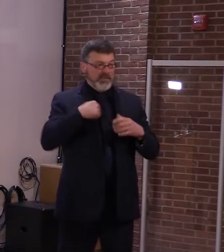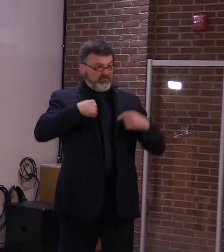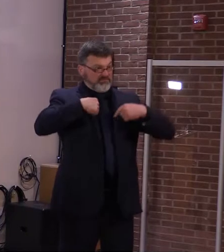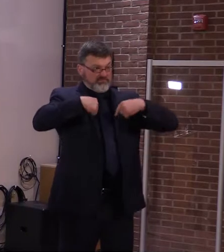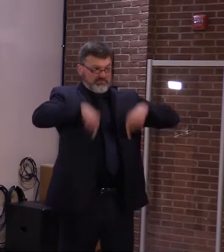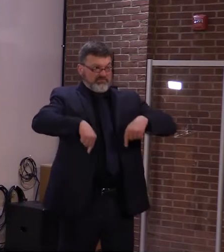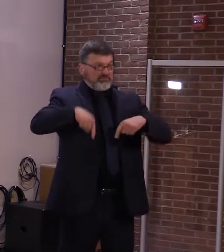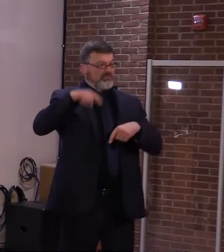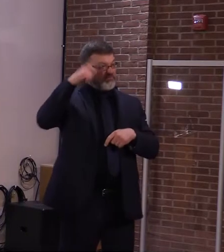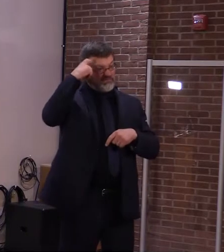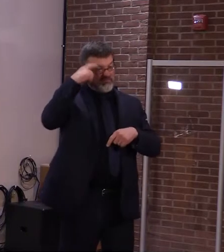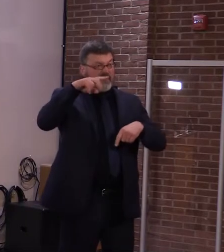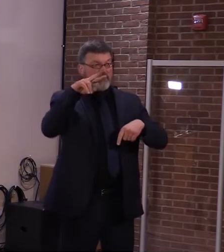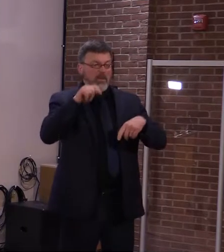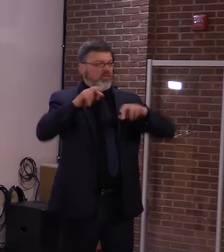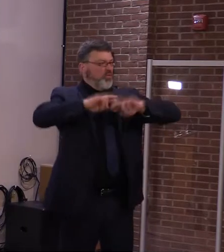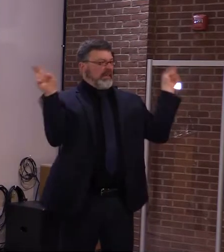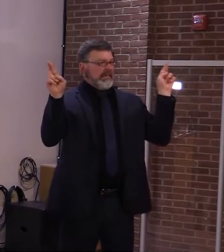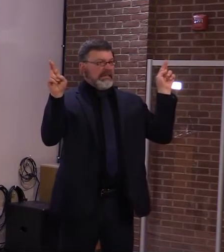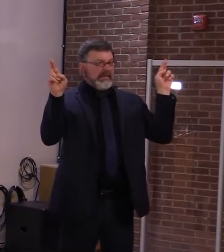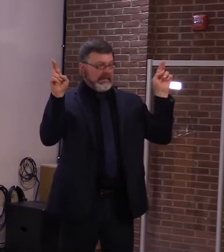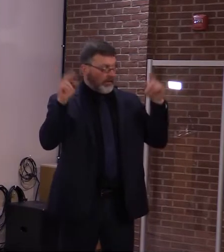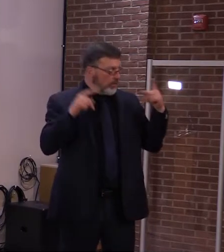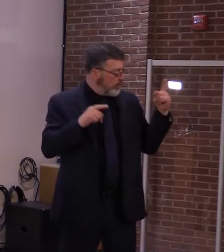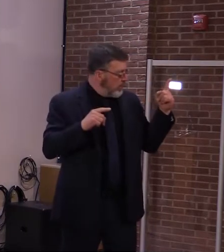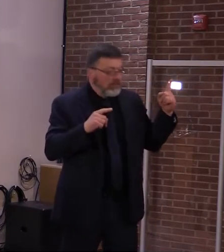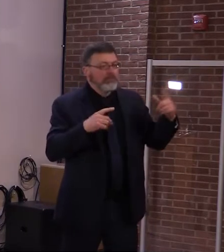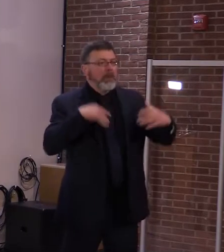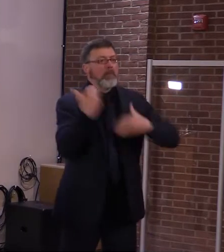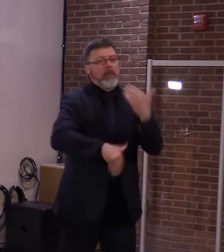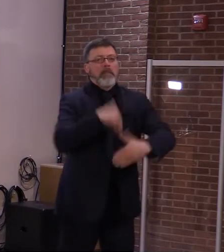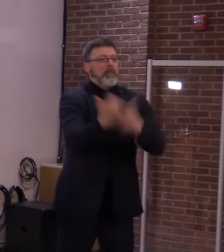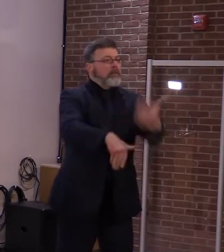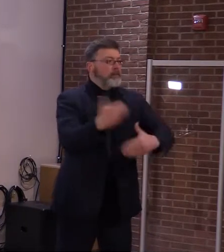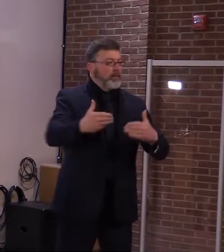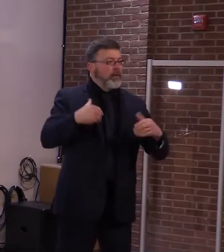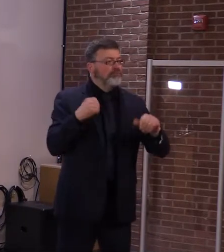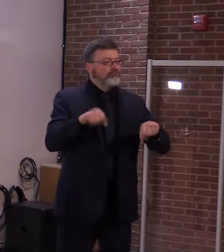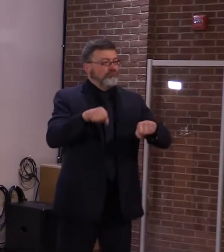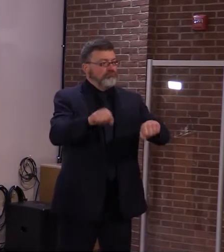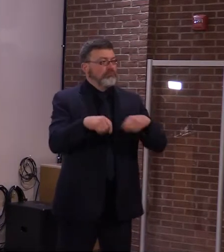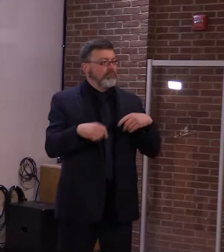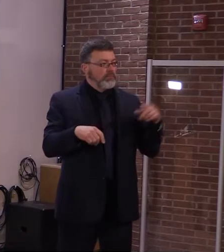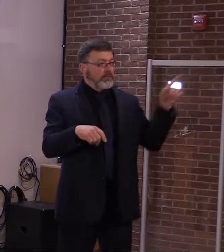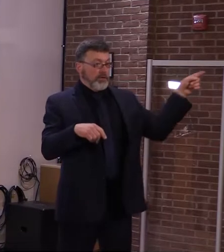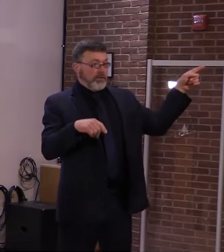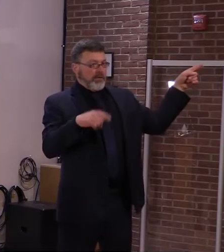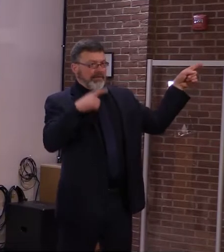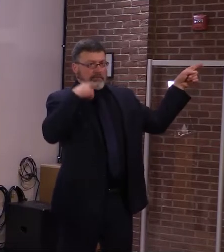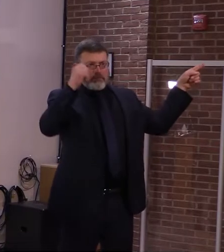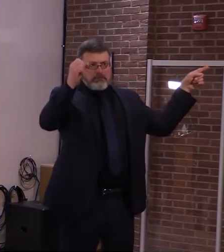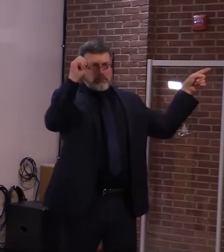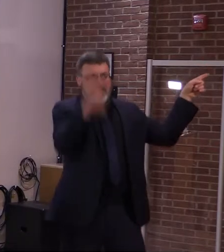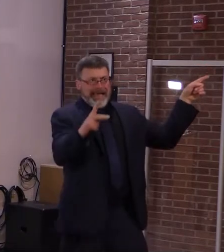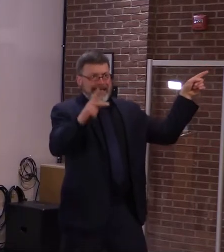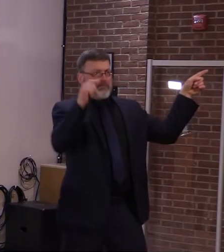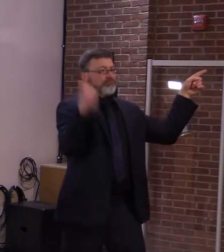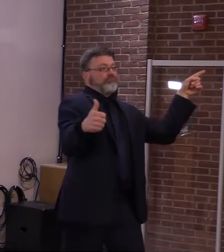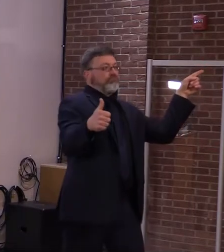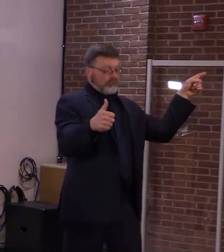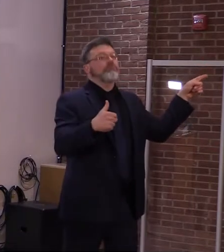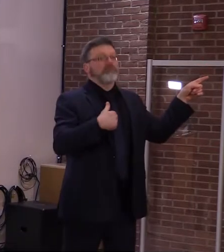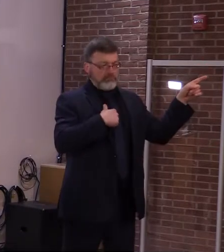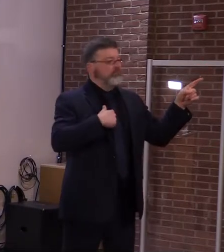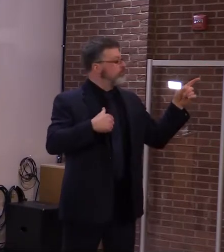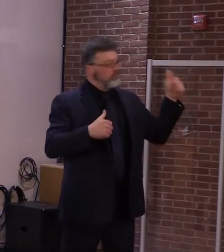ready if all goes well. If the feds give the green light, we'll be ready to start using J&J again next